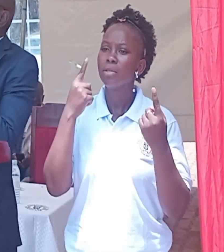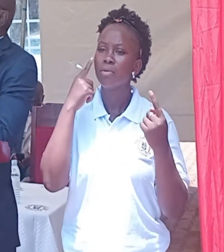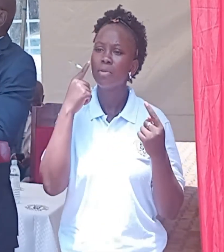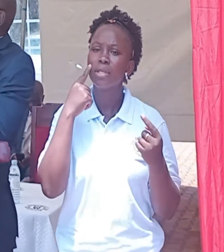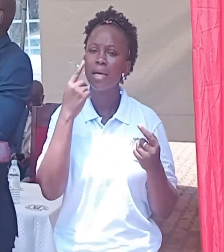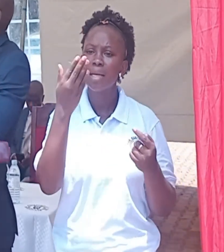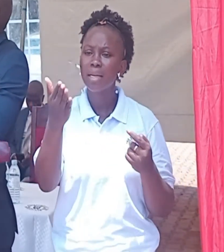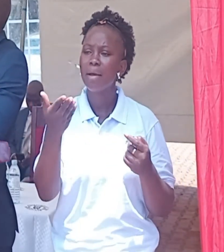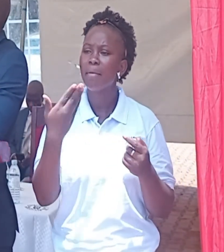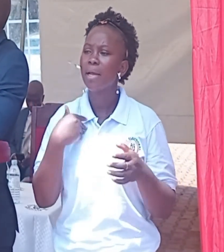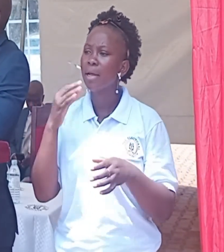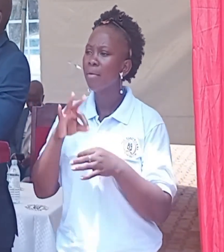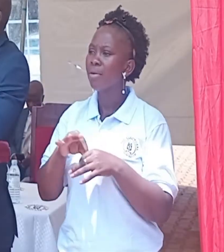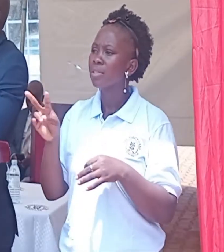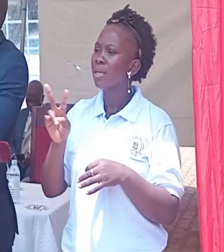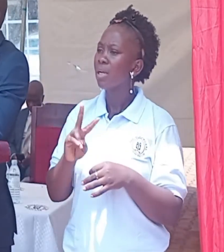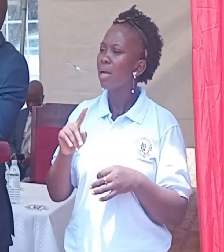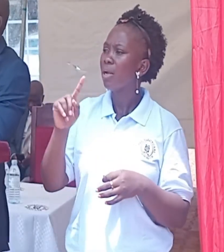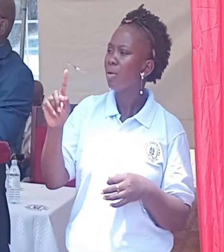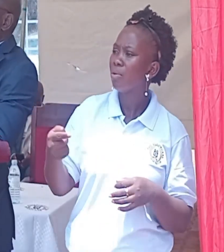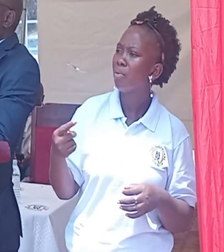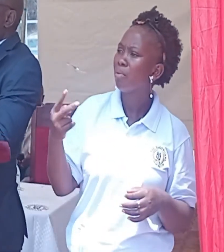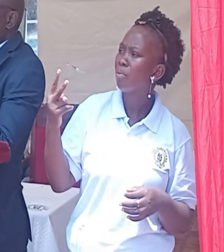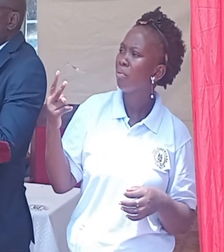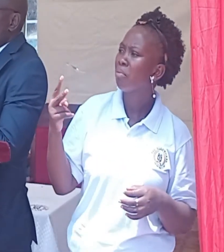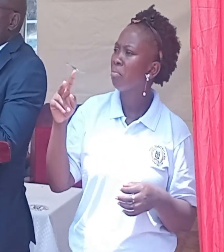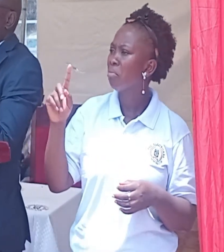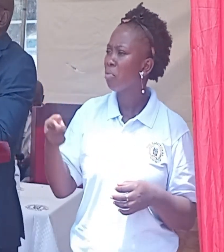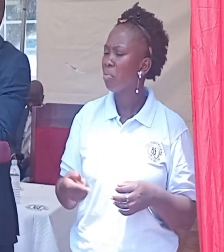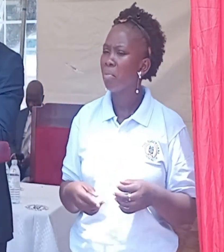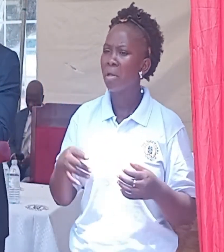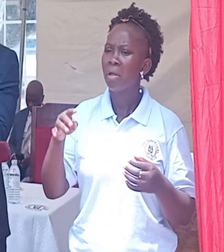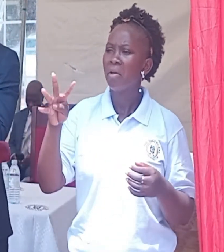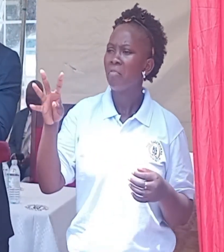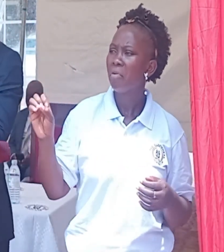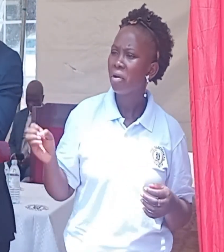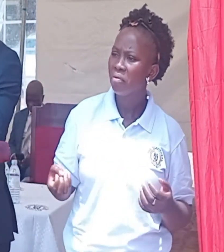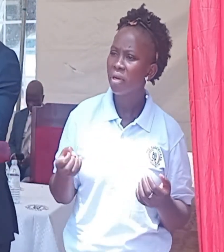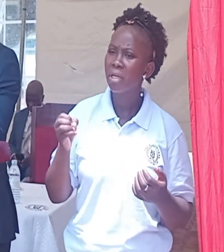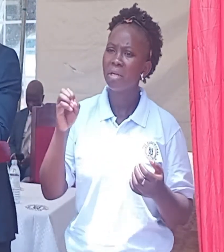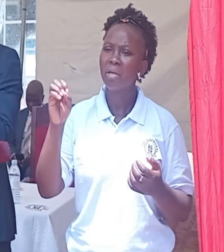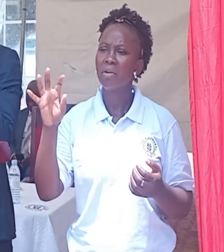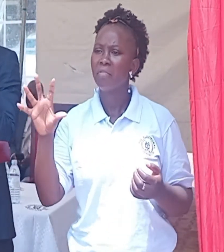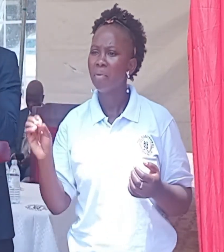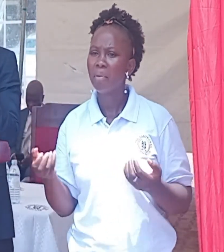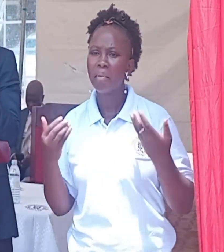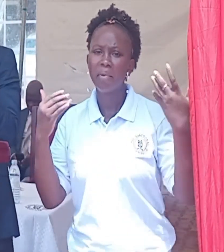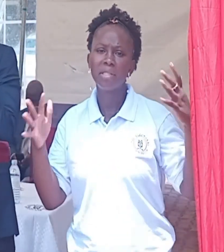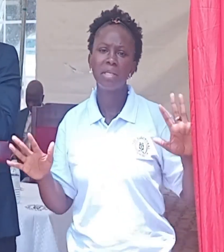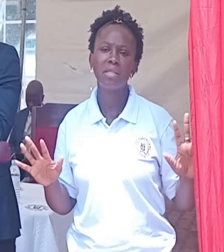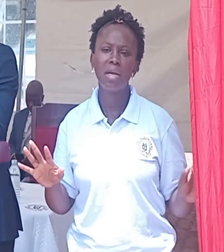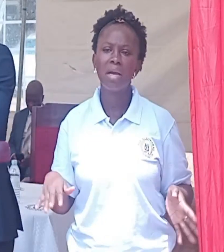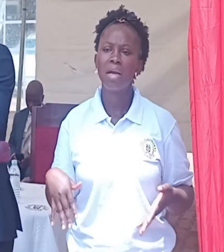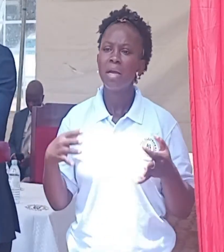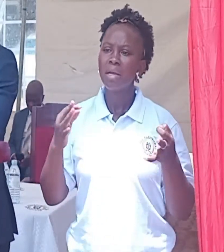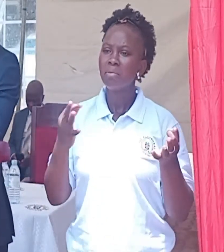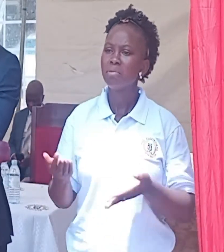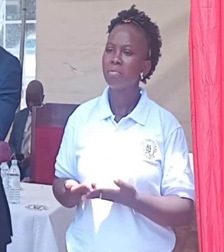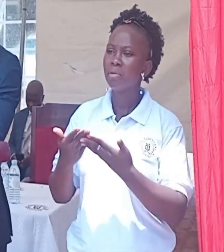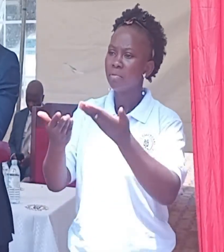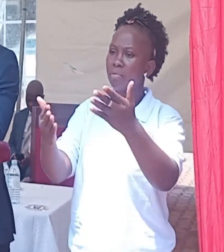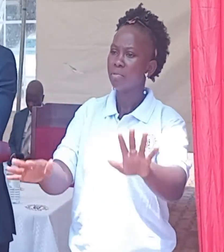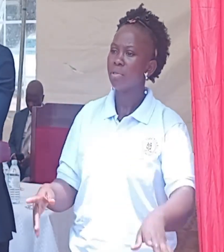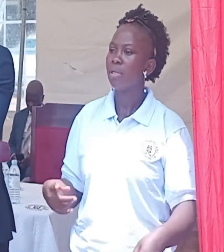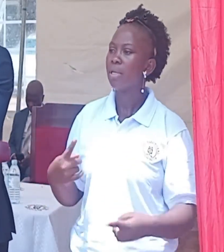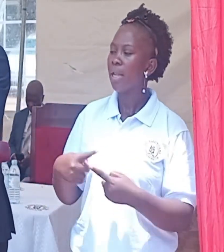abalina balonzi nga 15 bamaze dda bintu babijjeyo dda, kati ng'olaba nti byo byatuuse. Naye ate bagamba